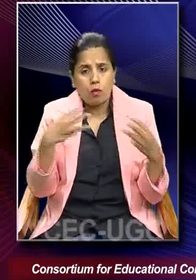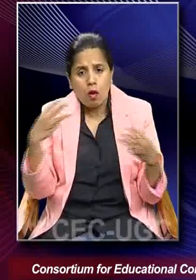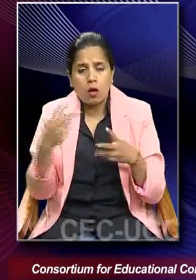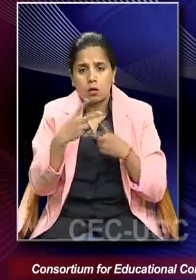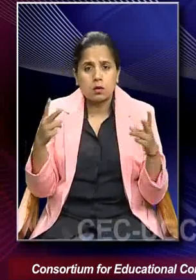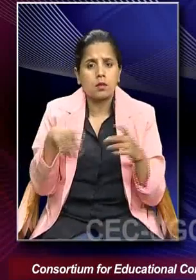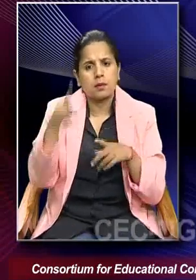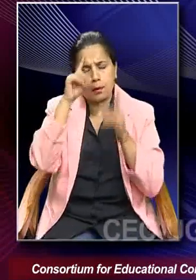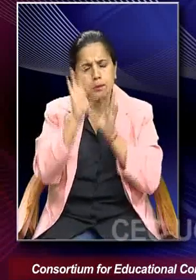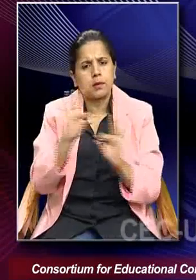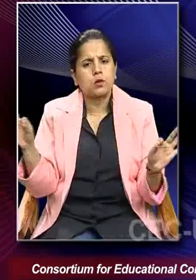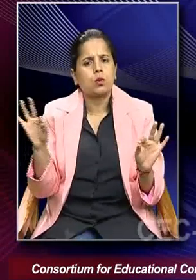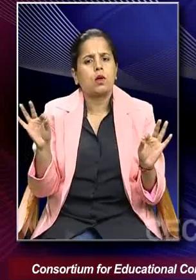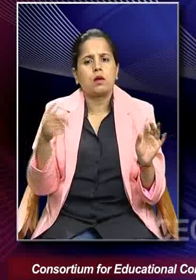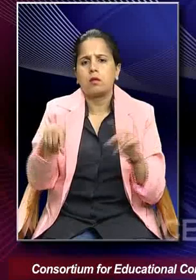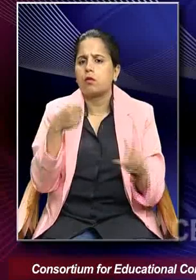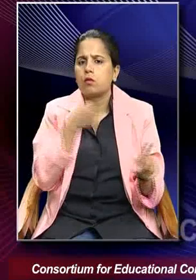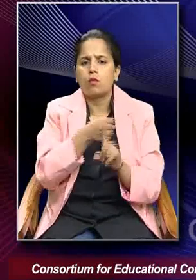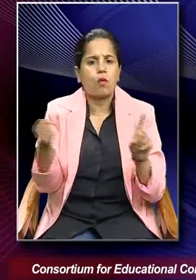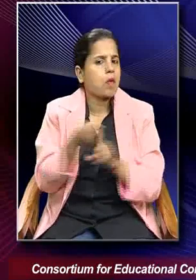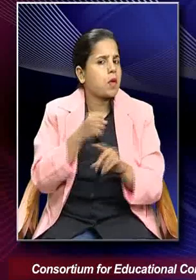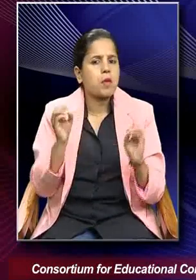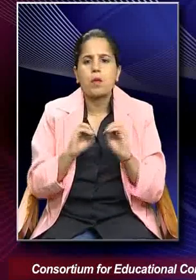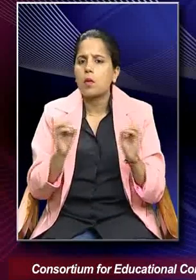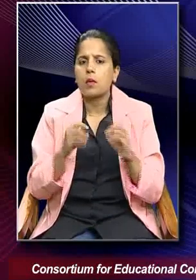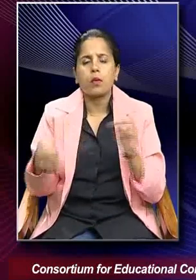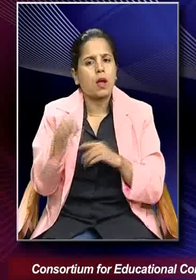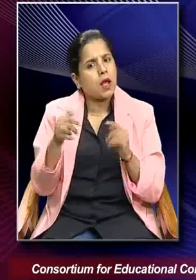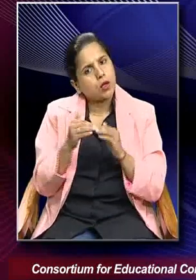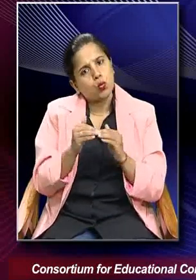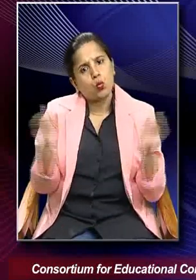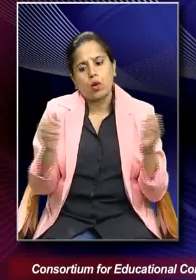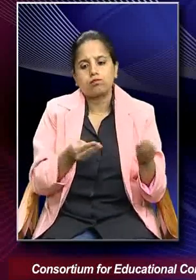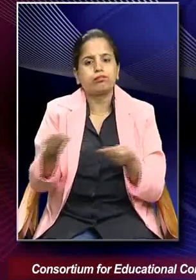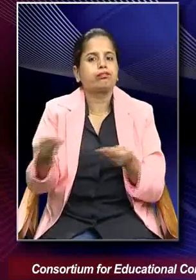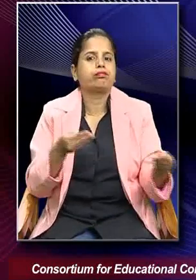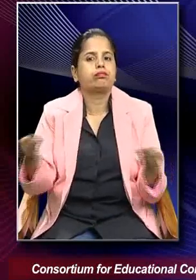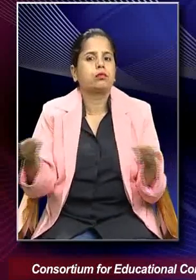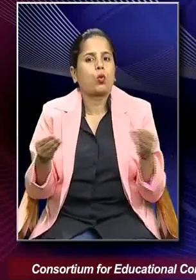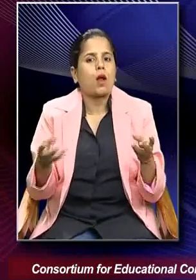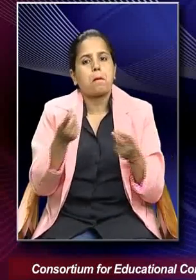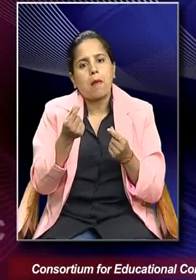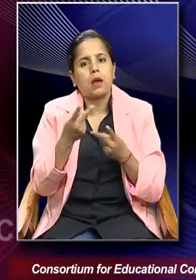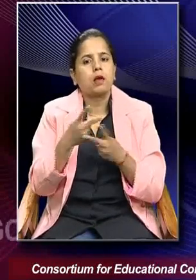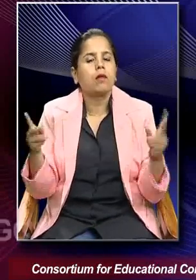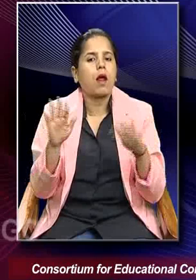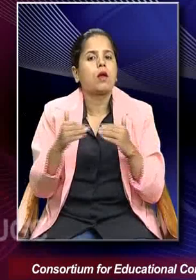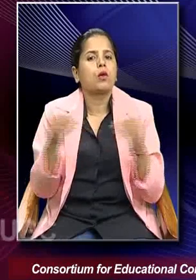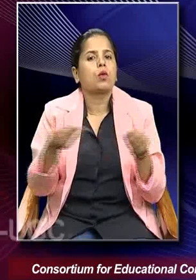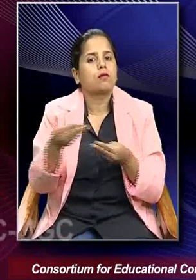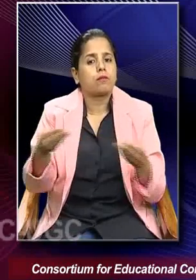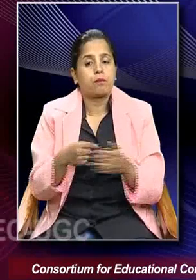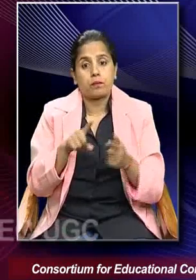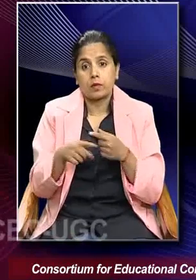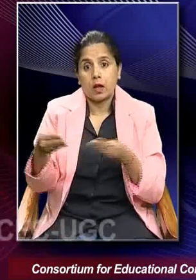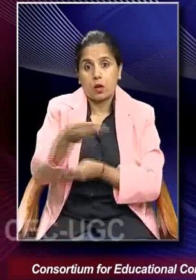is peaceful and non-violent. It has an equitable distribution of wealth. Given such an